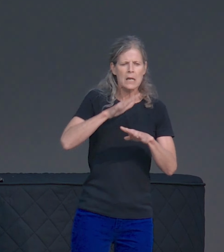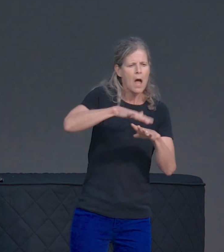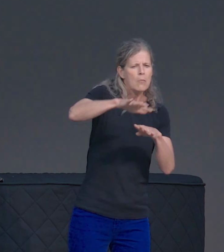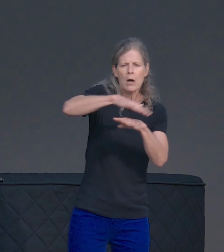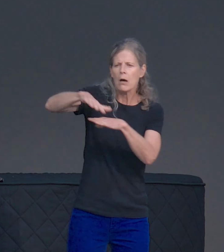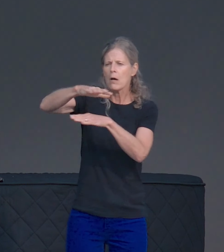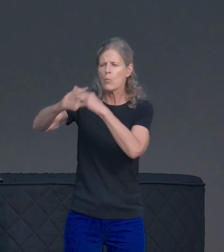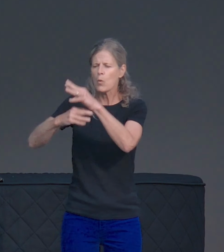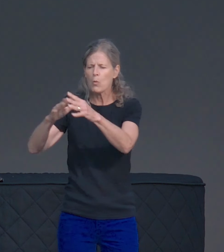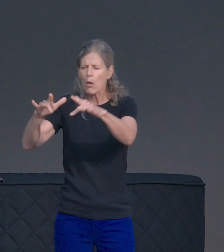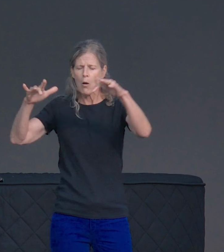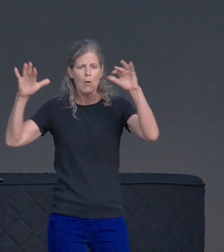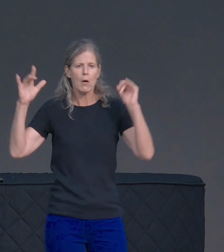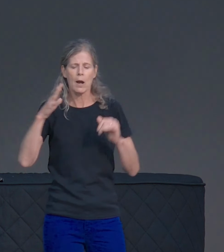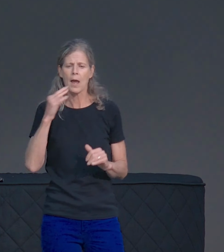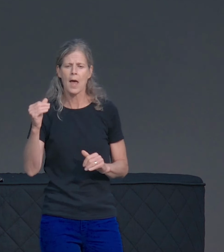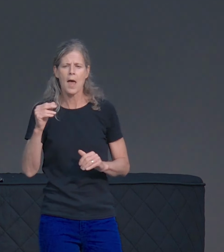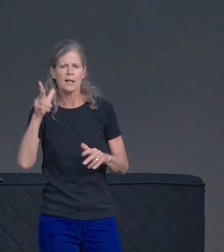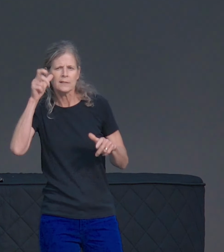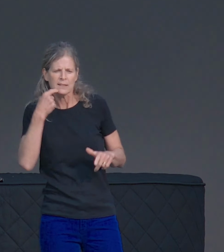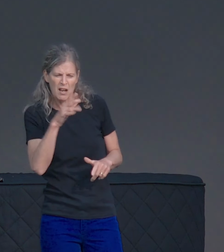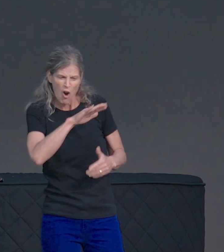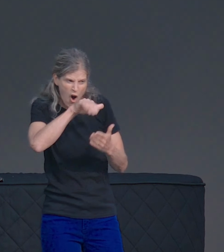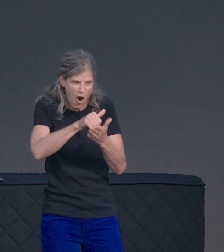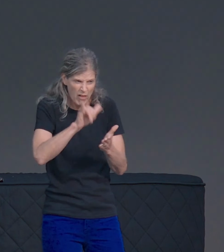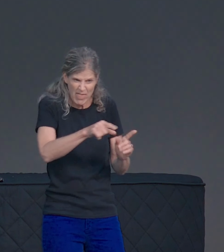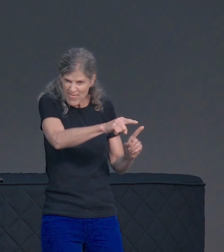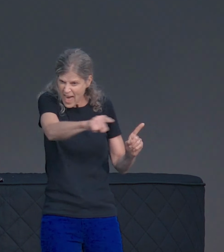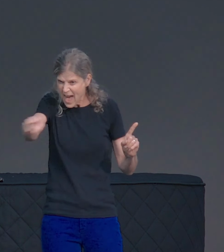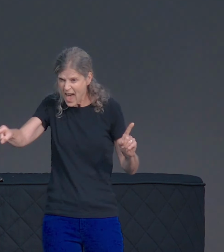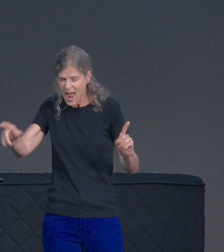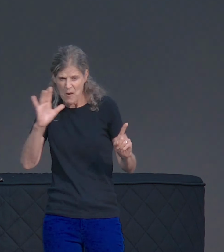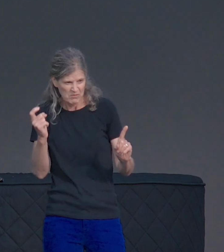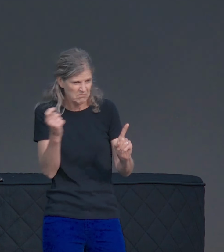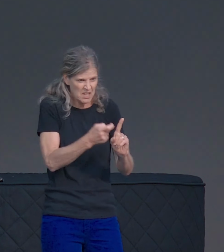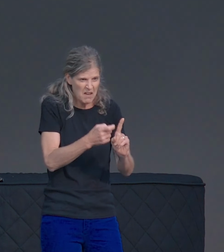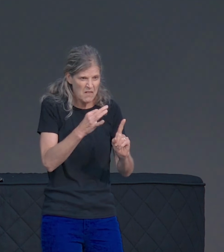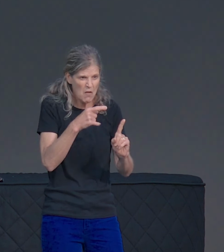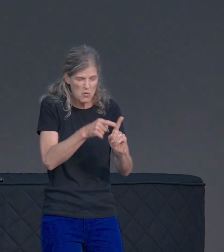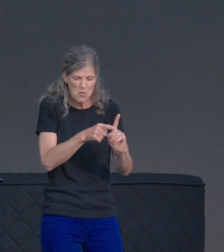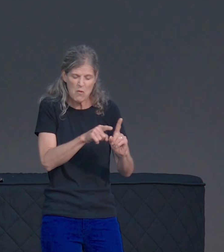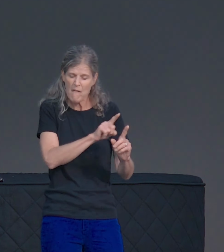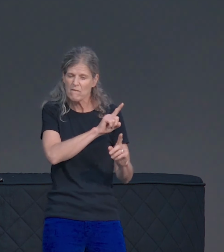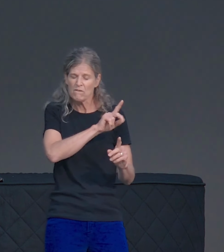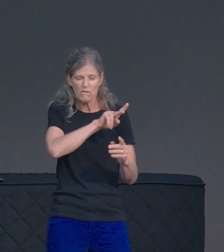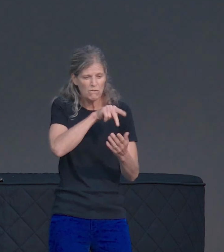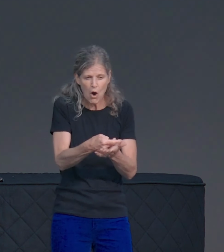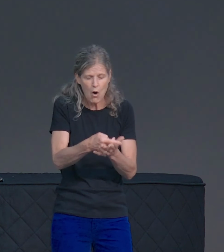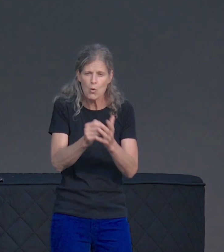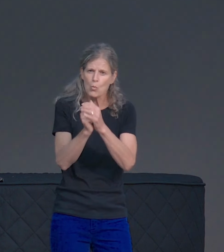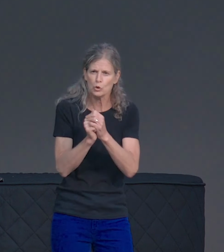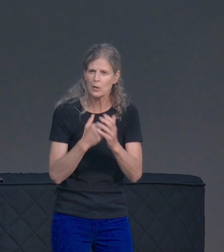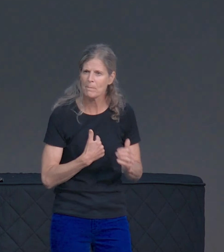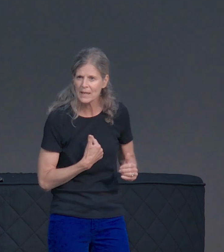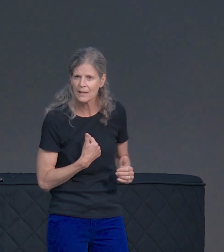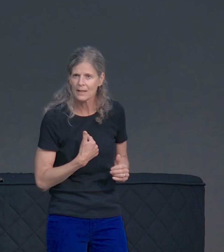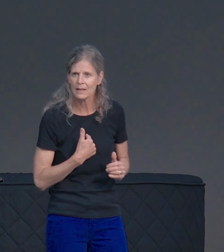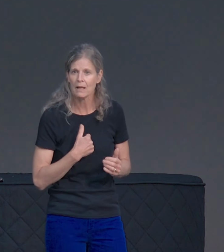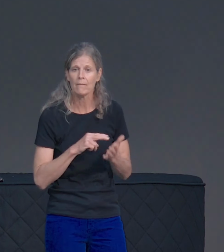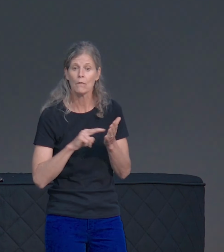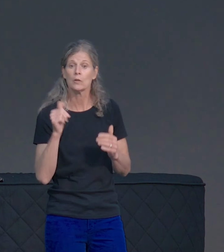and their glory. And he said to him, all these things I will give you if you will fall down and worship me. Verse